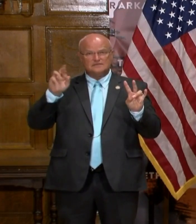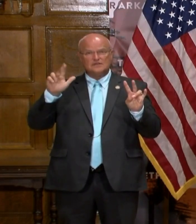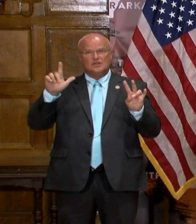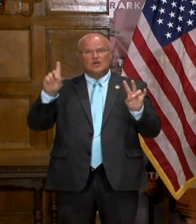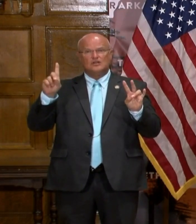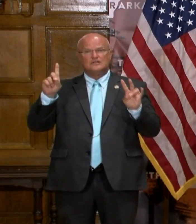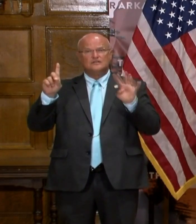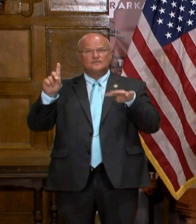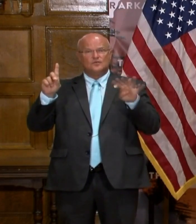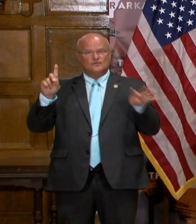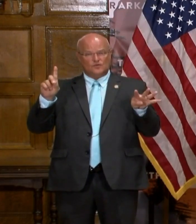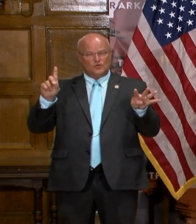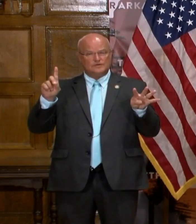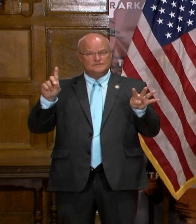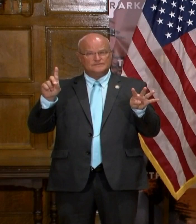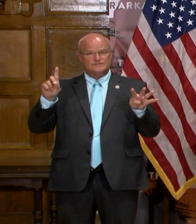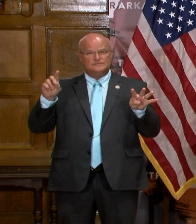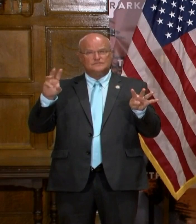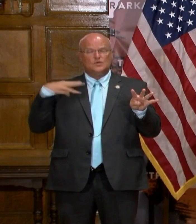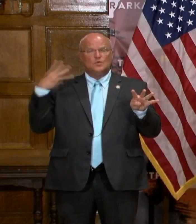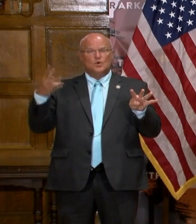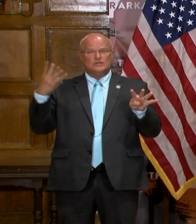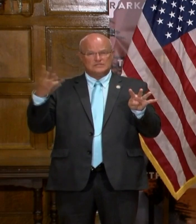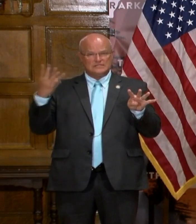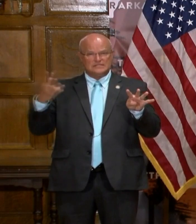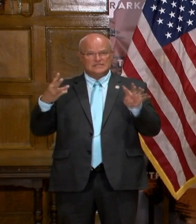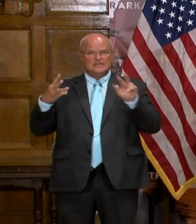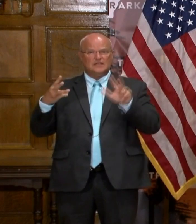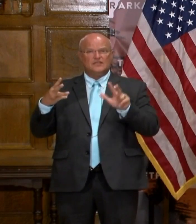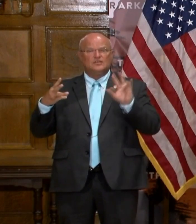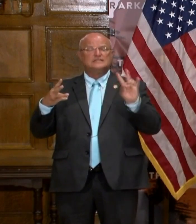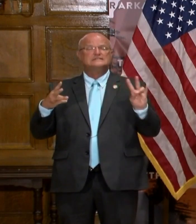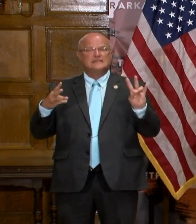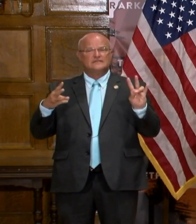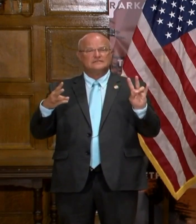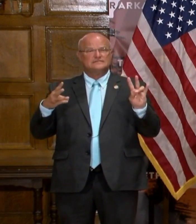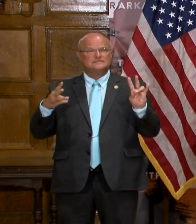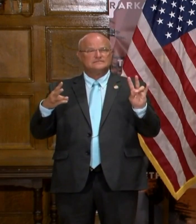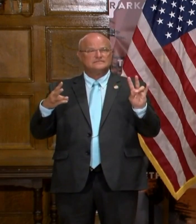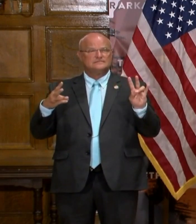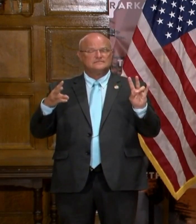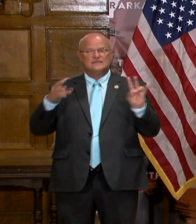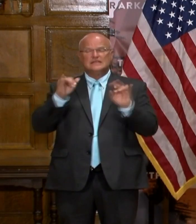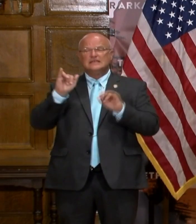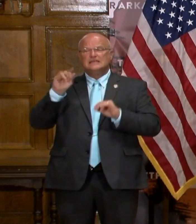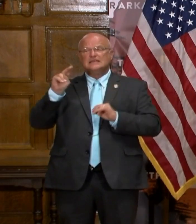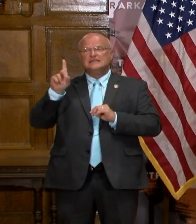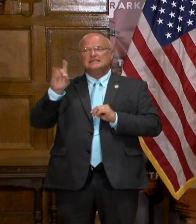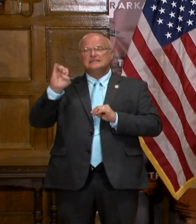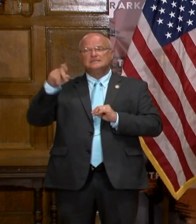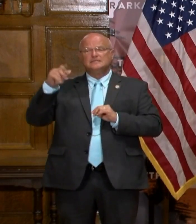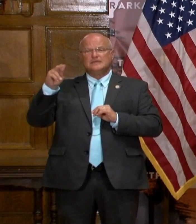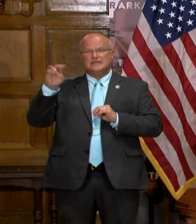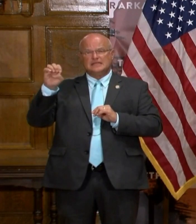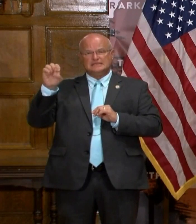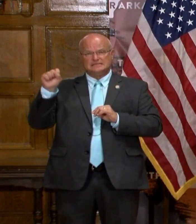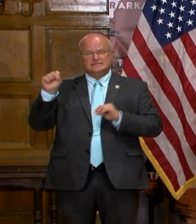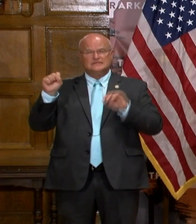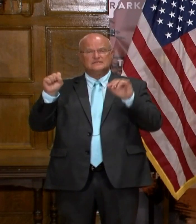County 44, Washington County 37, Independence County